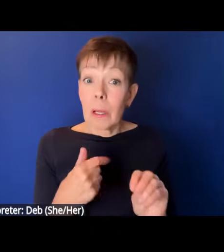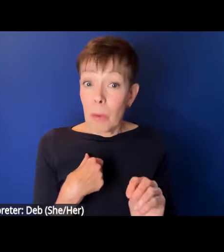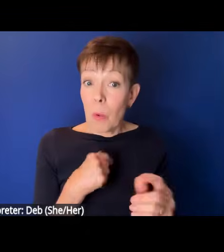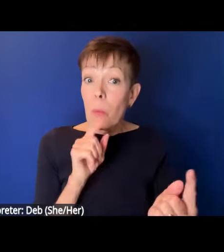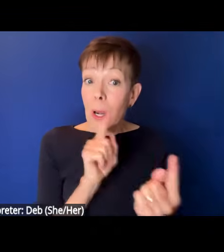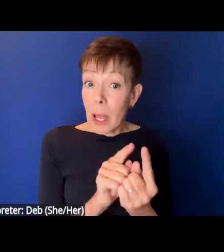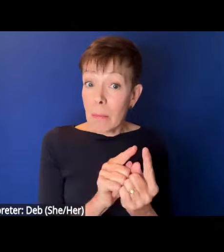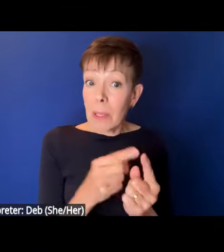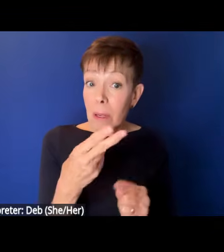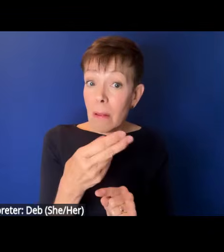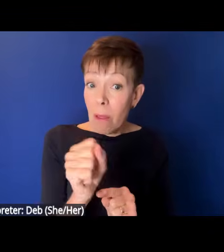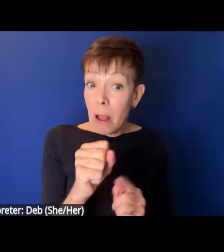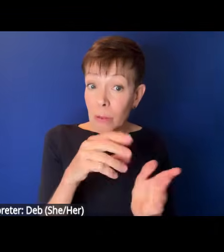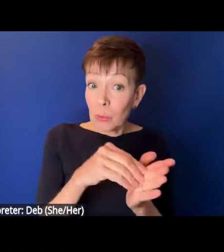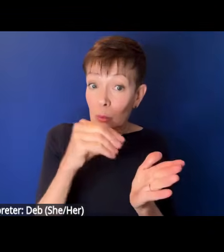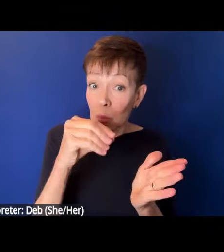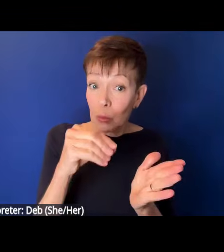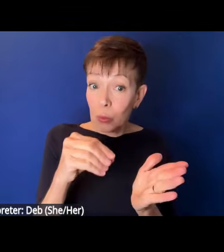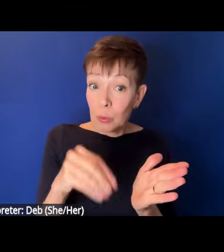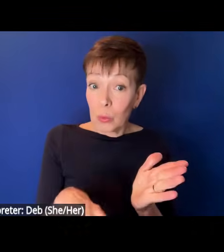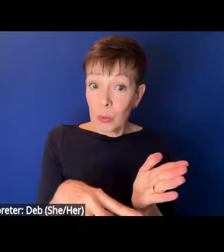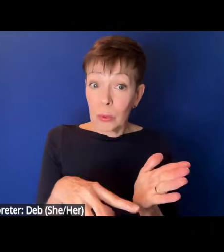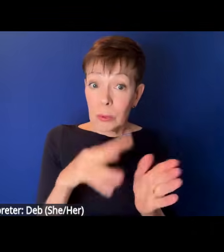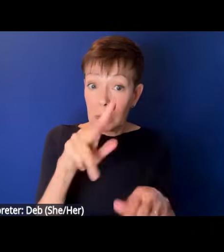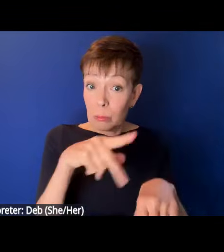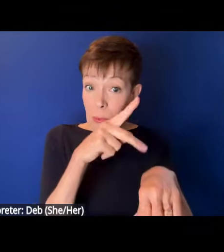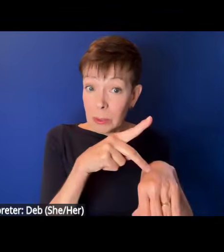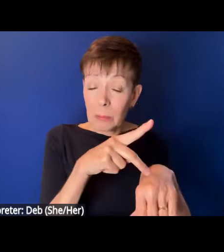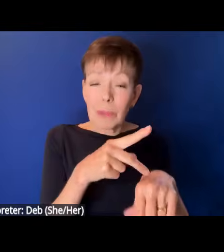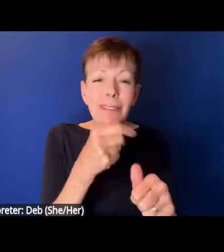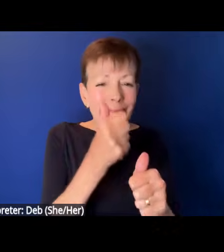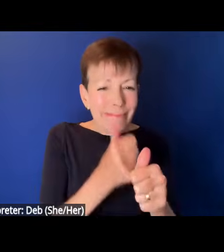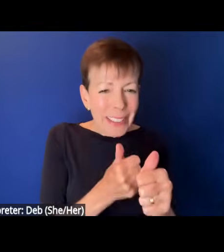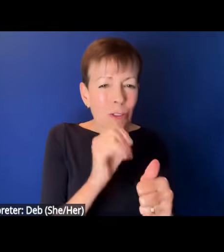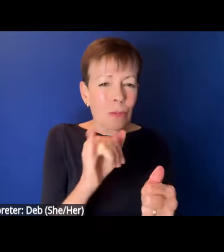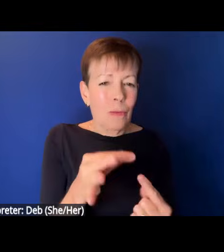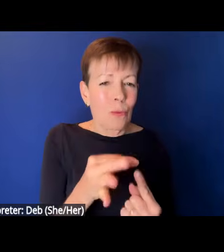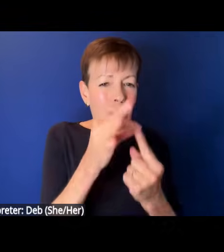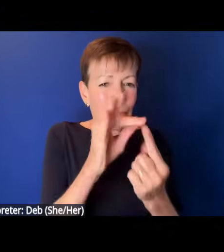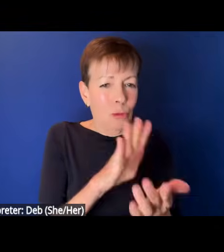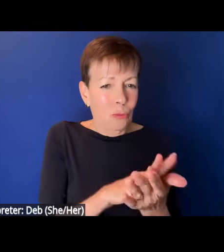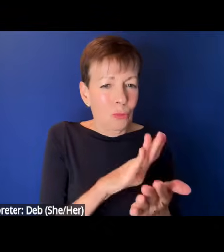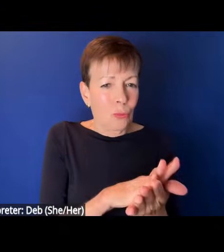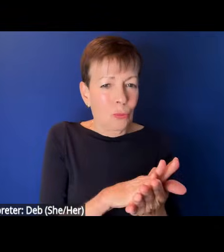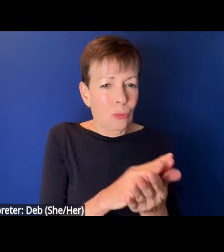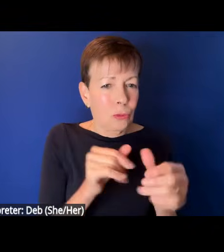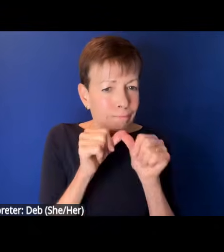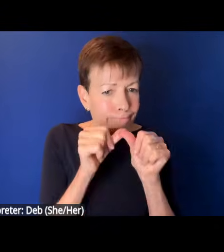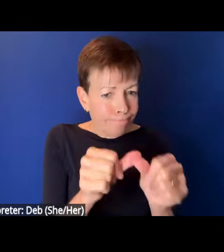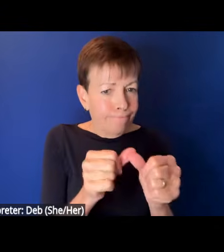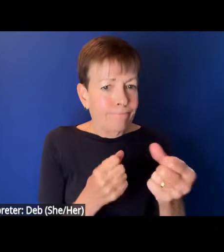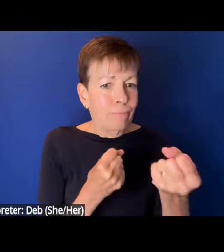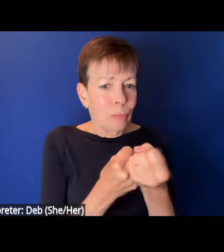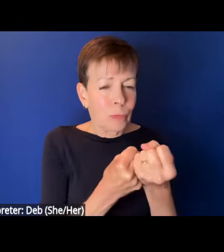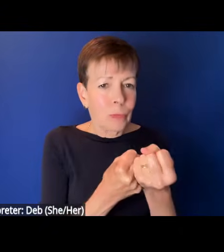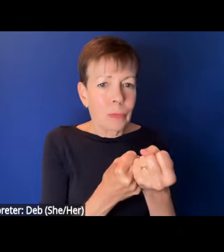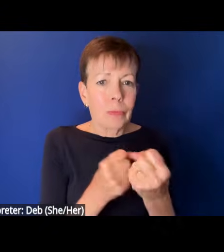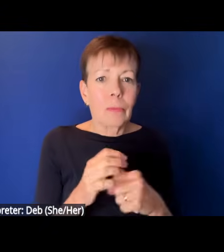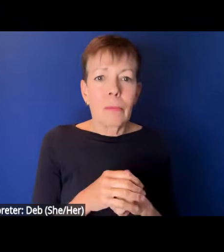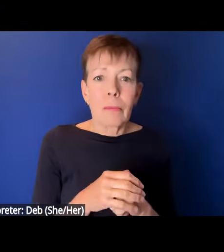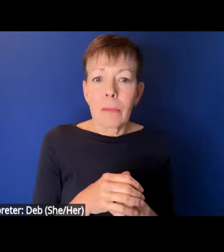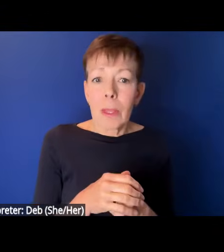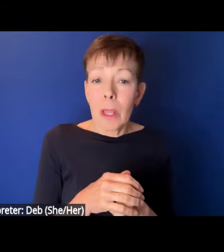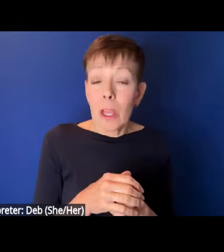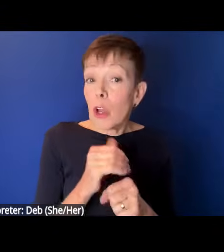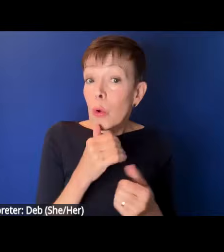principals around academies, this is something that every academy has supported and continues to support. For that, because you don't want to have any child